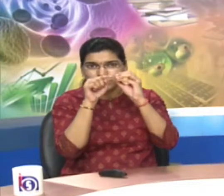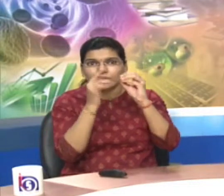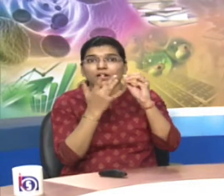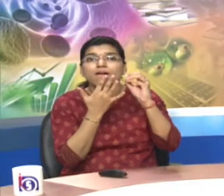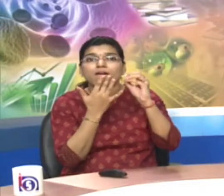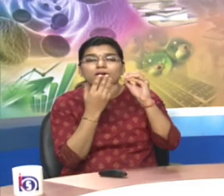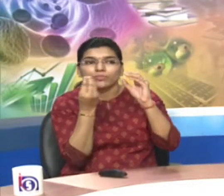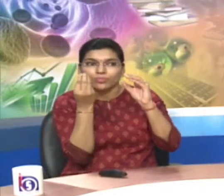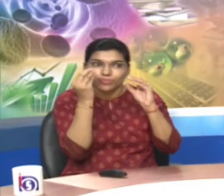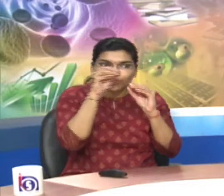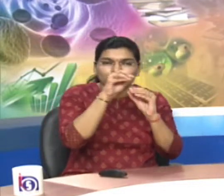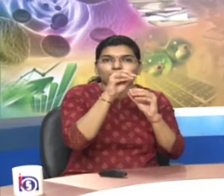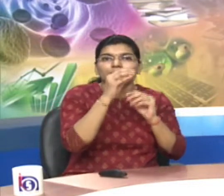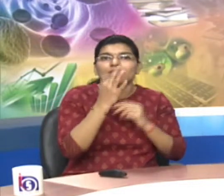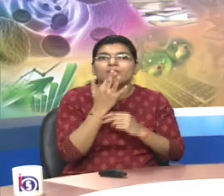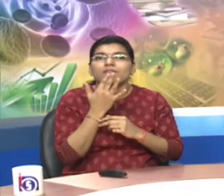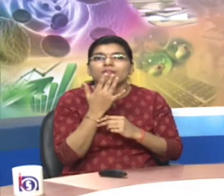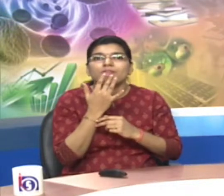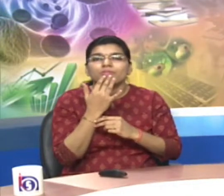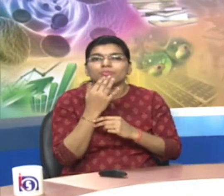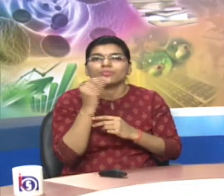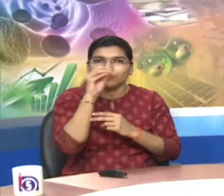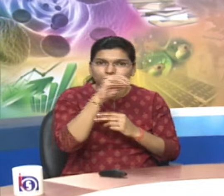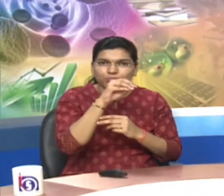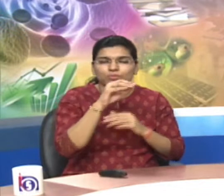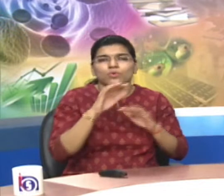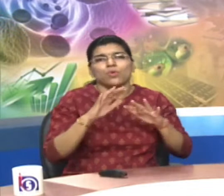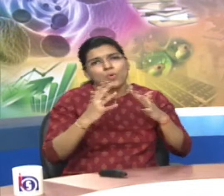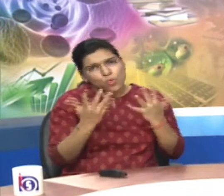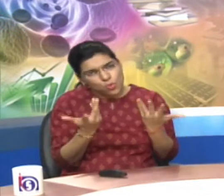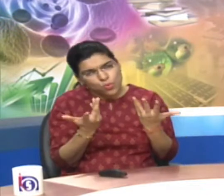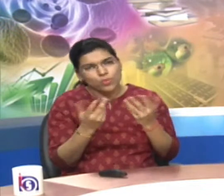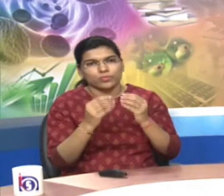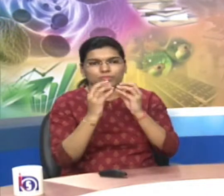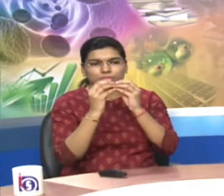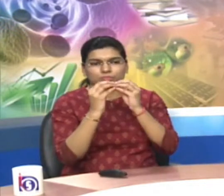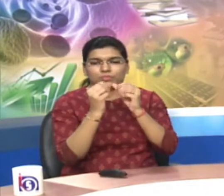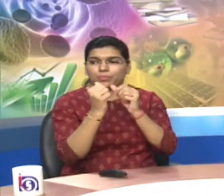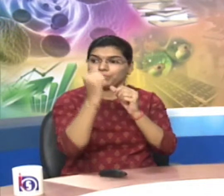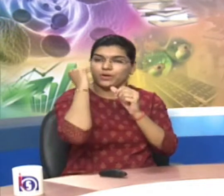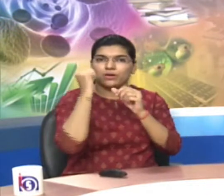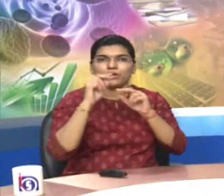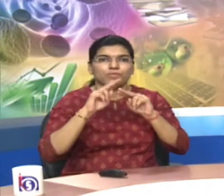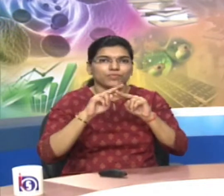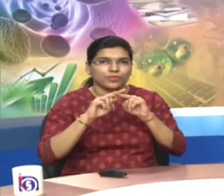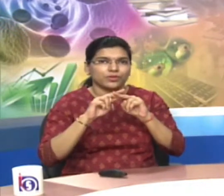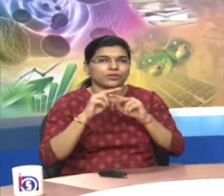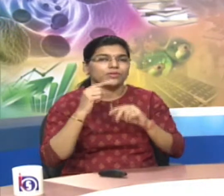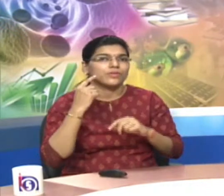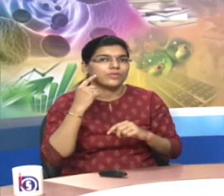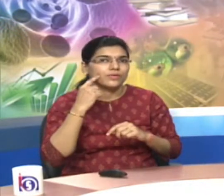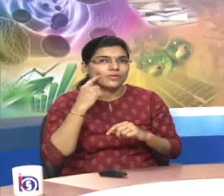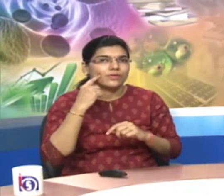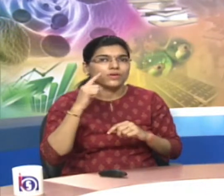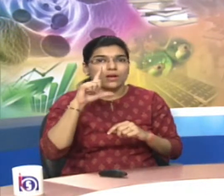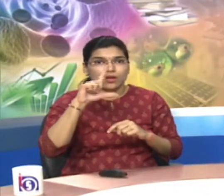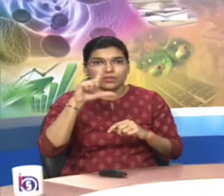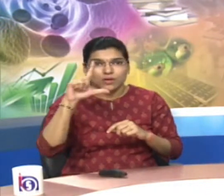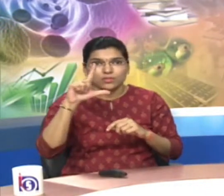The 9th point is font color. You can make your text colorful, or also you